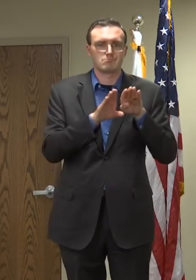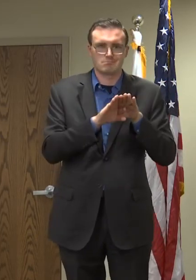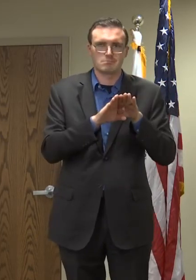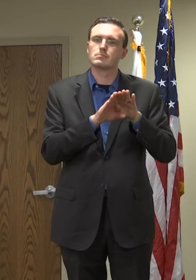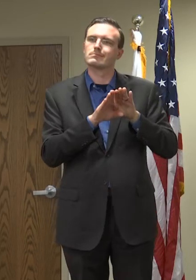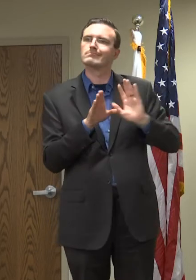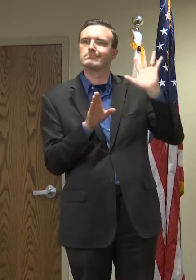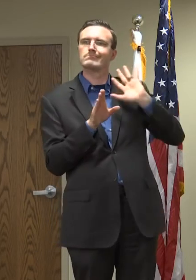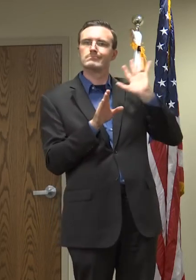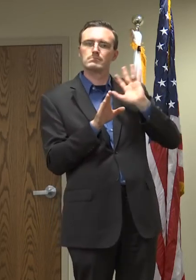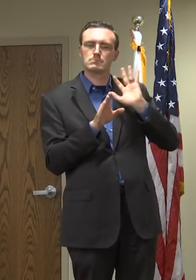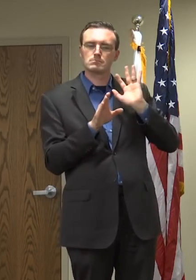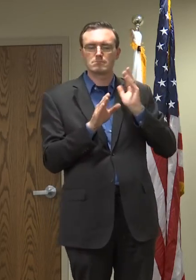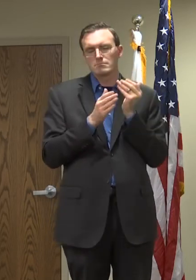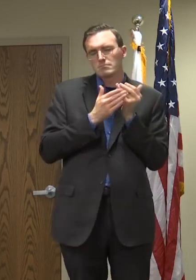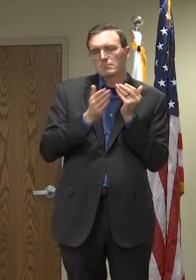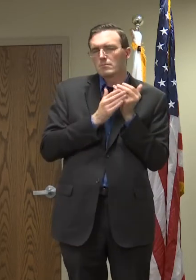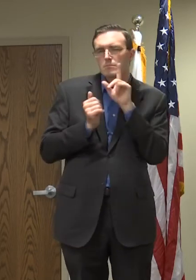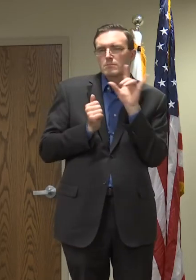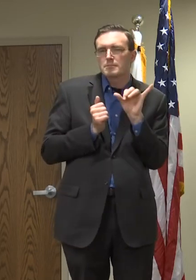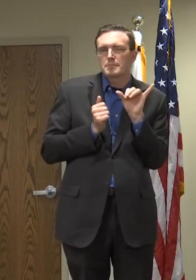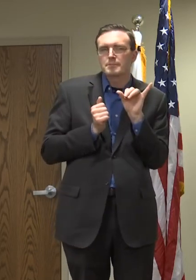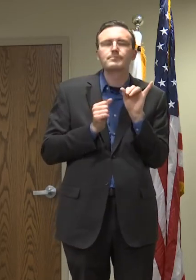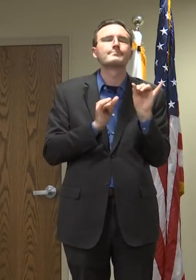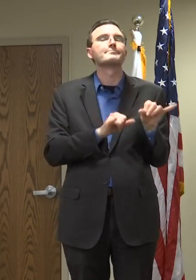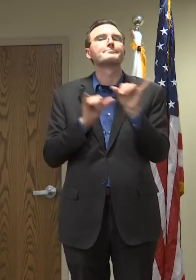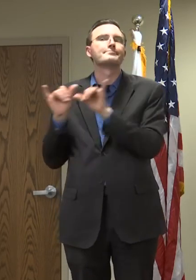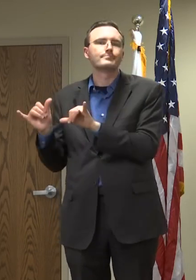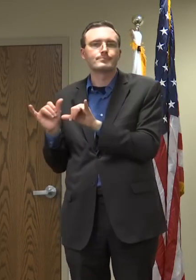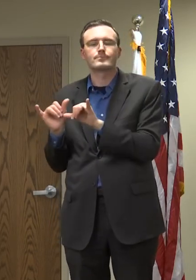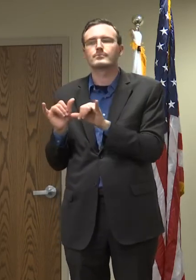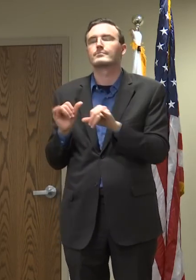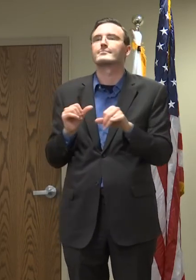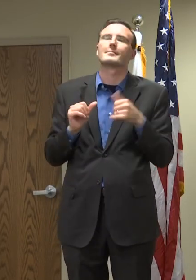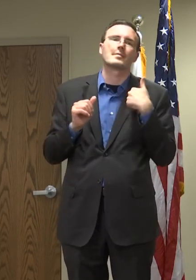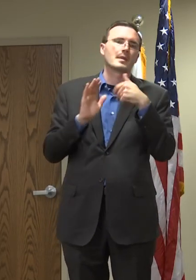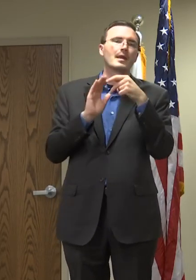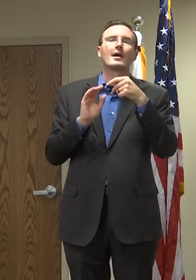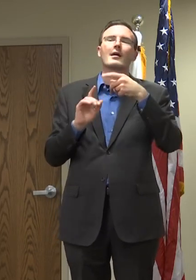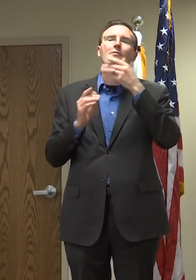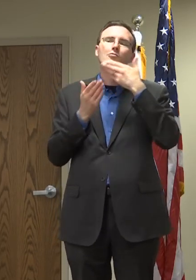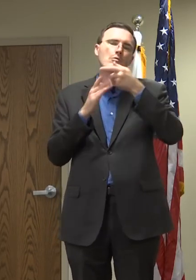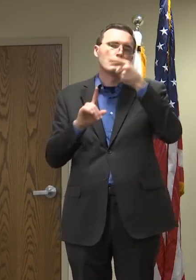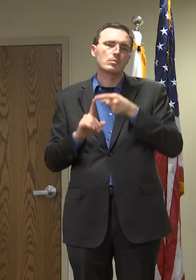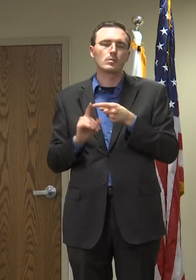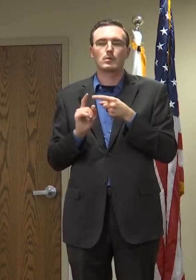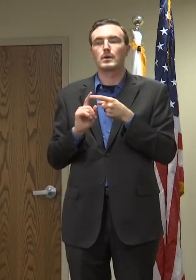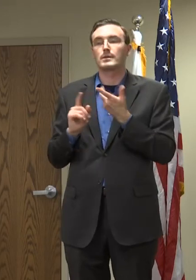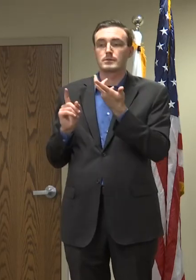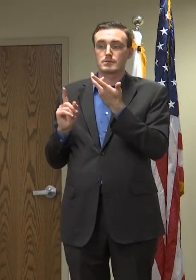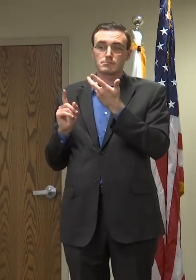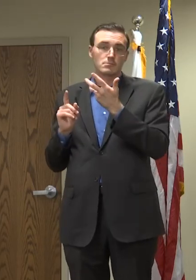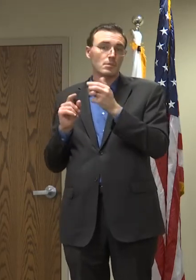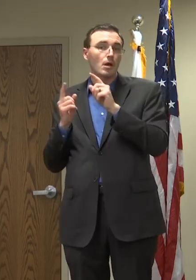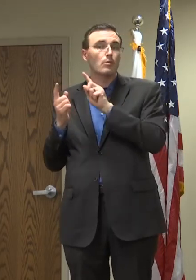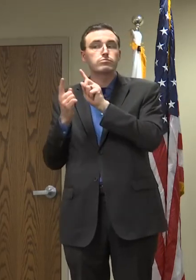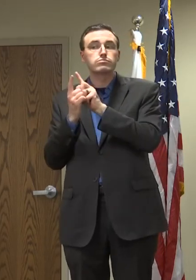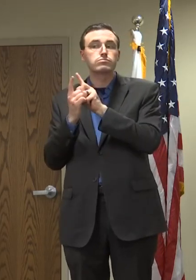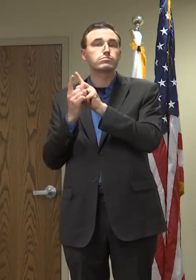those individual businesses, but there's some guiding principles about length of contact, number of people exposed and